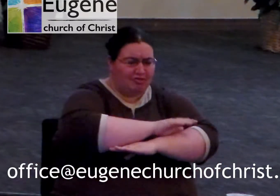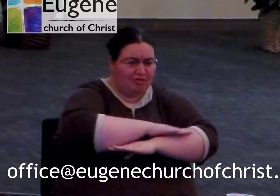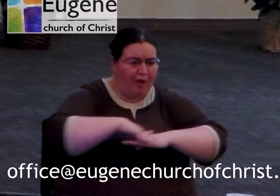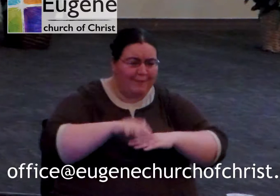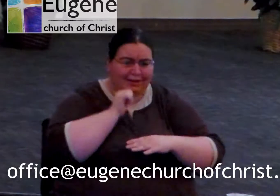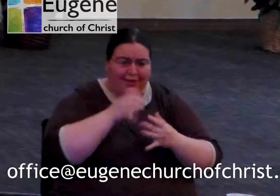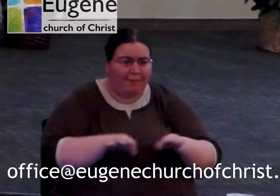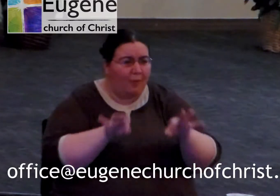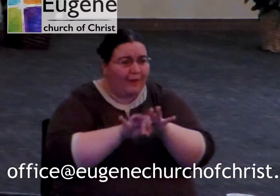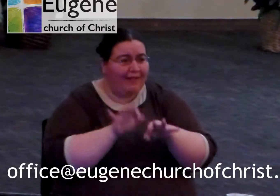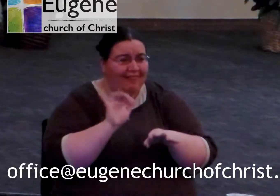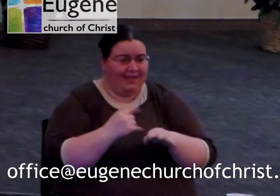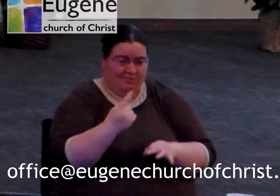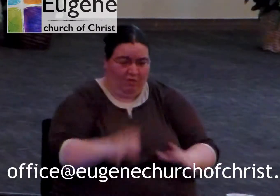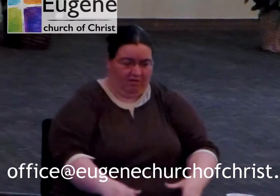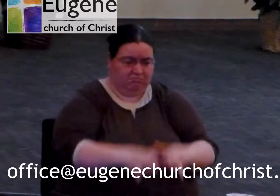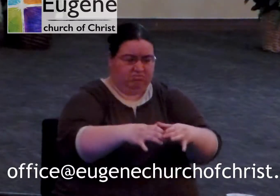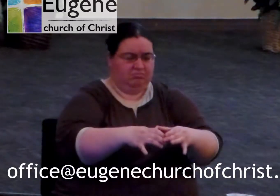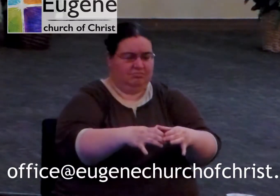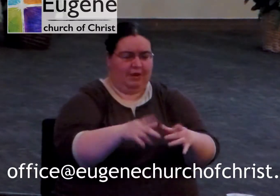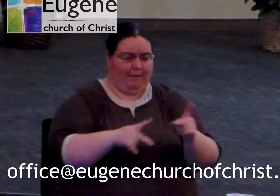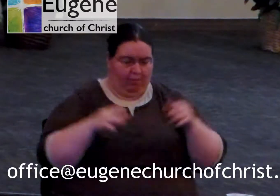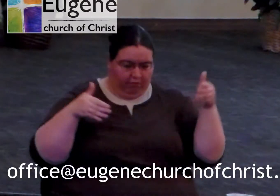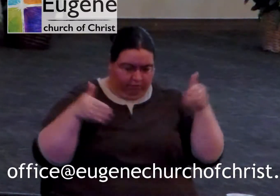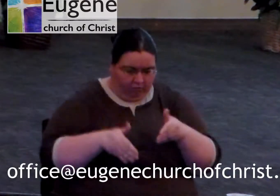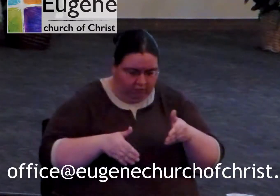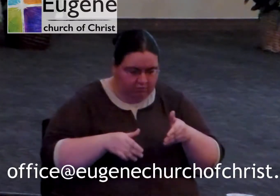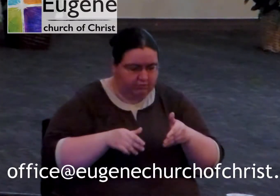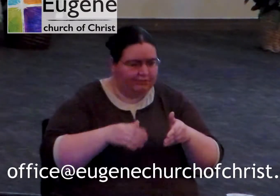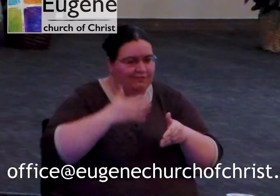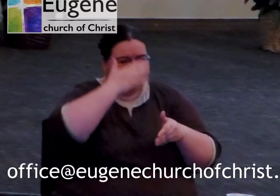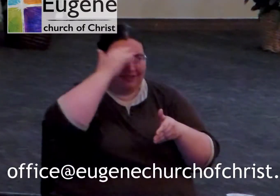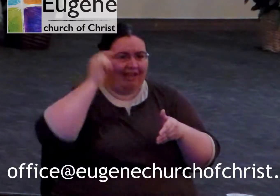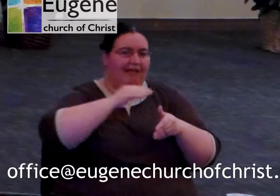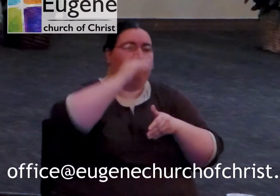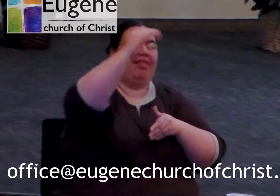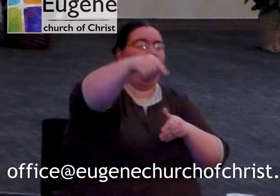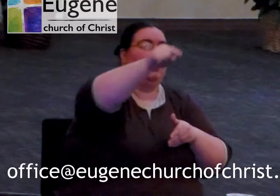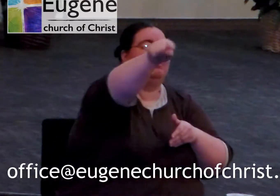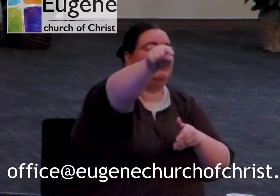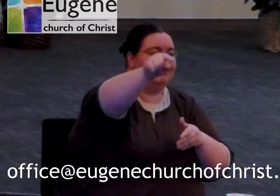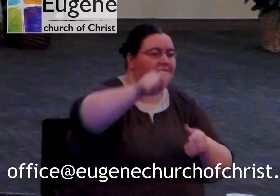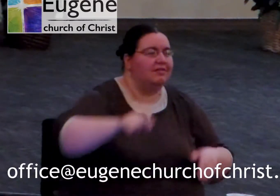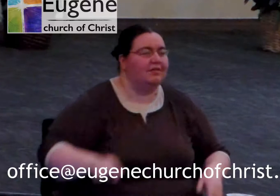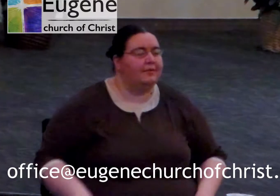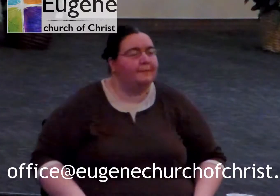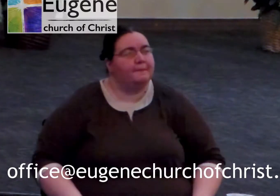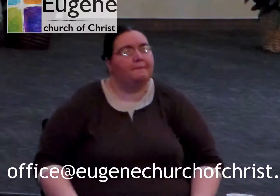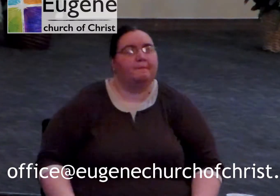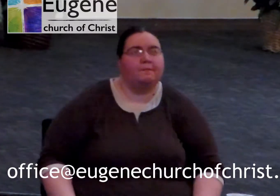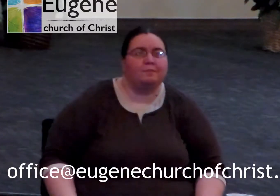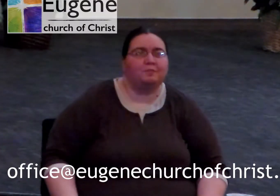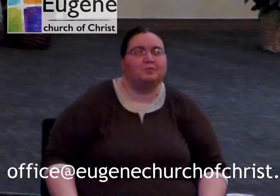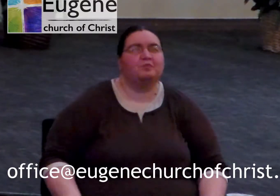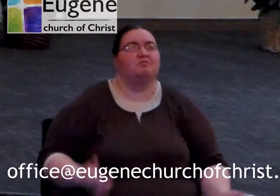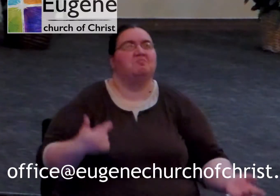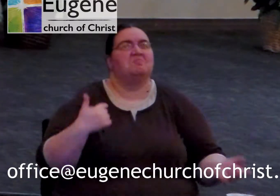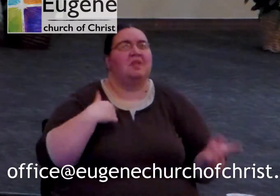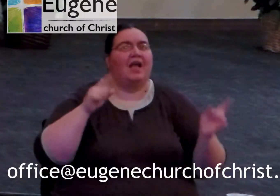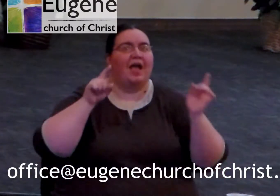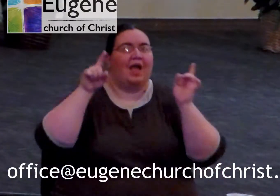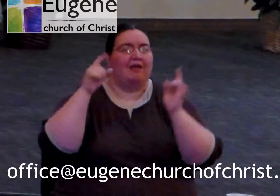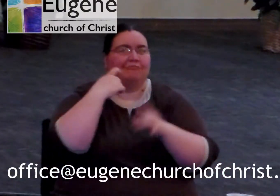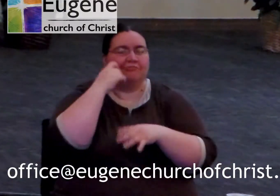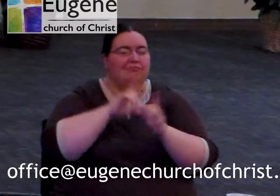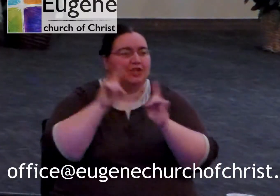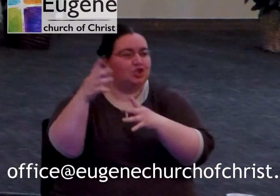spoke in Germany back in 2000, got to go over for this little retreat. It was really cool. The only time I've ever spoken overseas. And I met this couple that came.